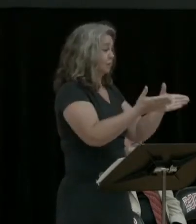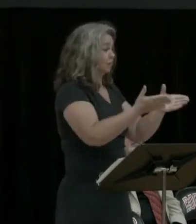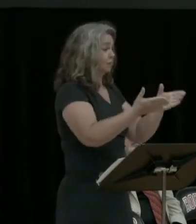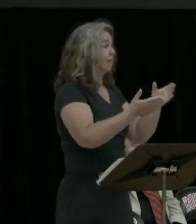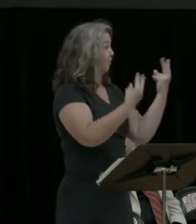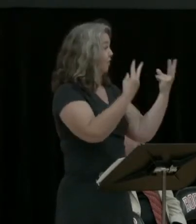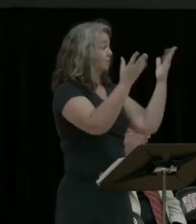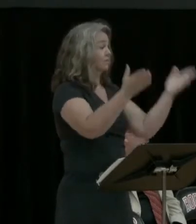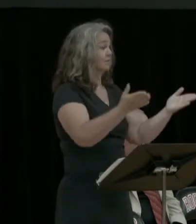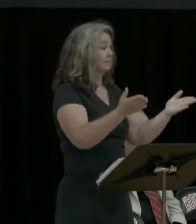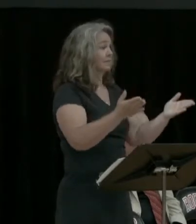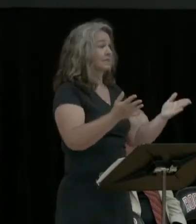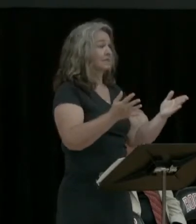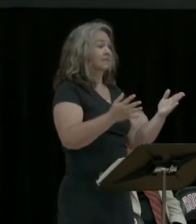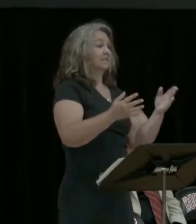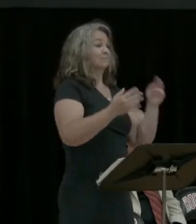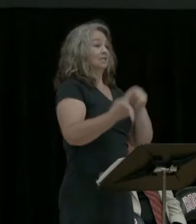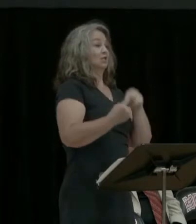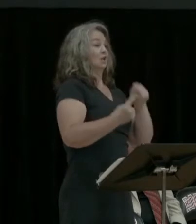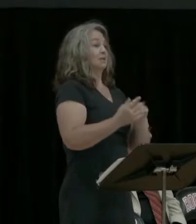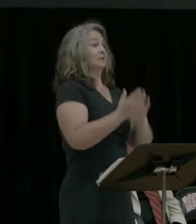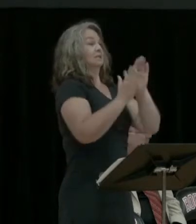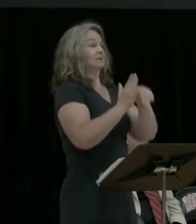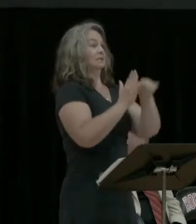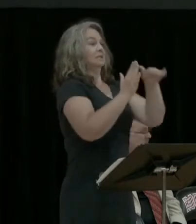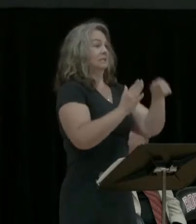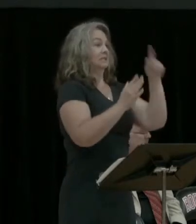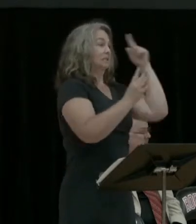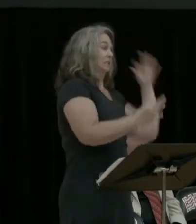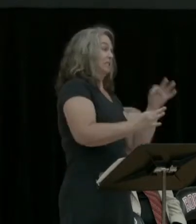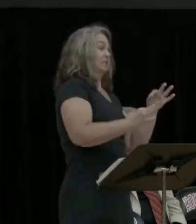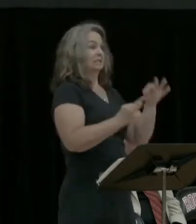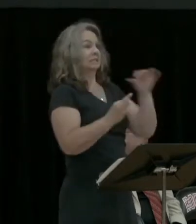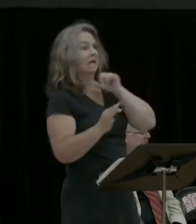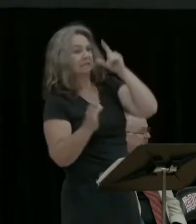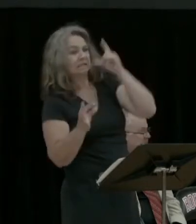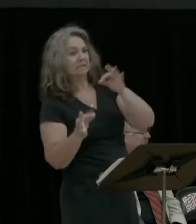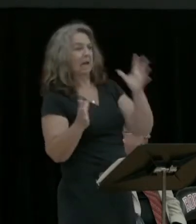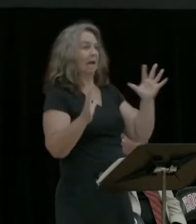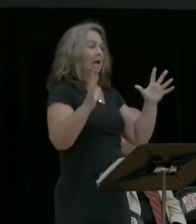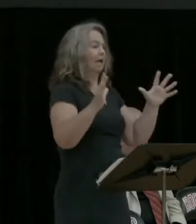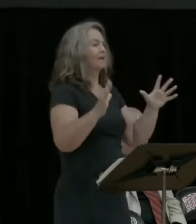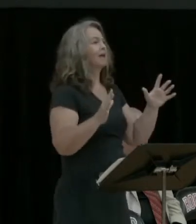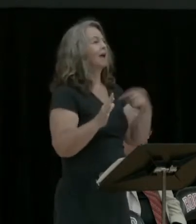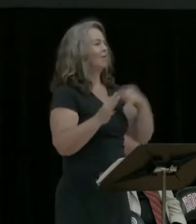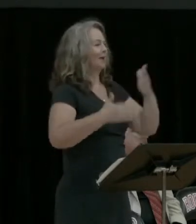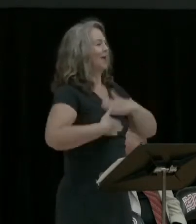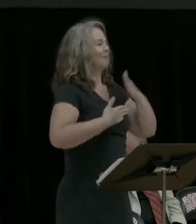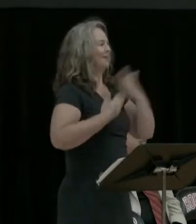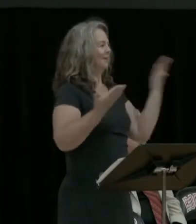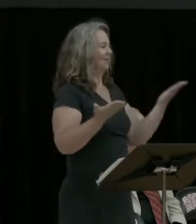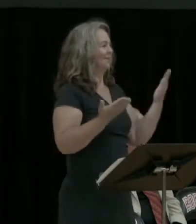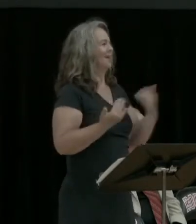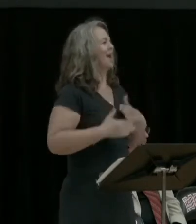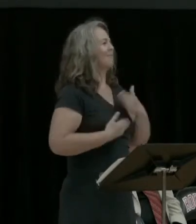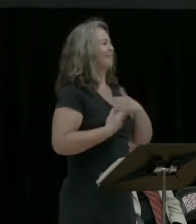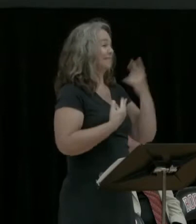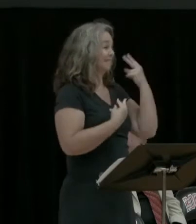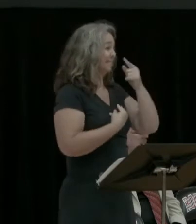been a bit of a roller coaster ride, but we are here. We're doing this, and I couldn't be happier to see each and every one of you here